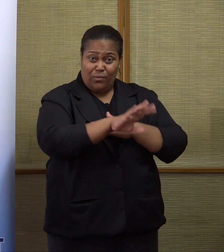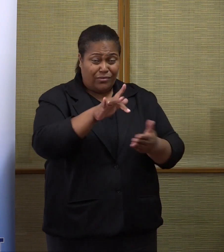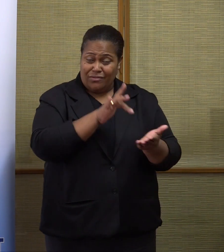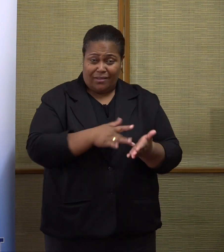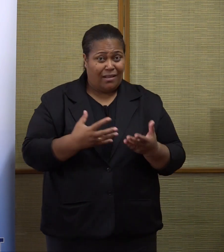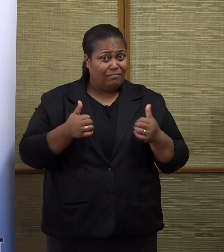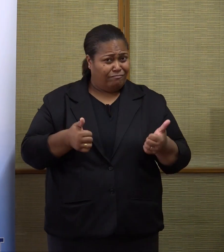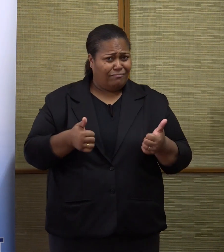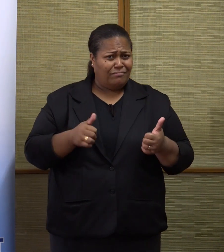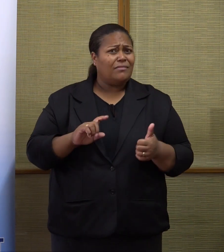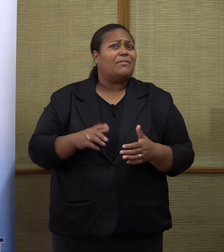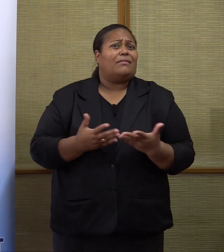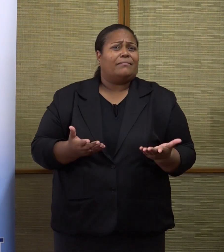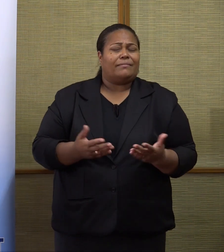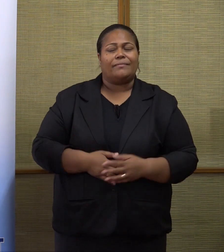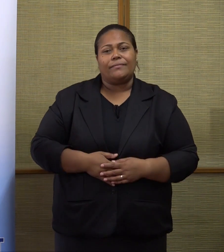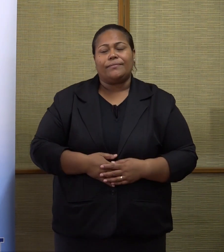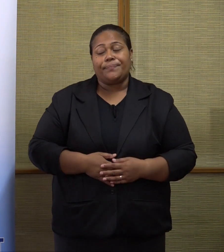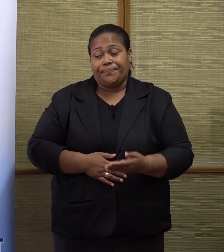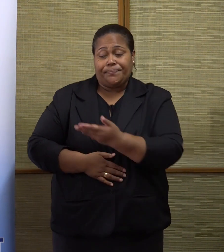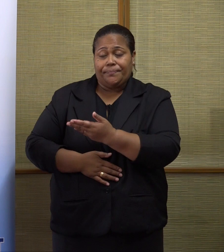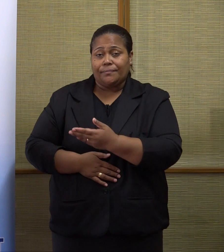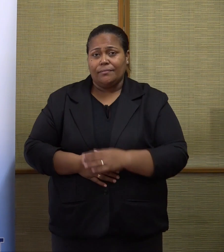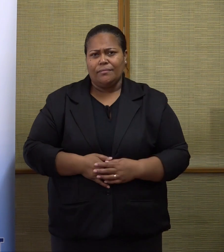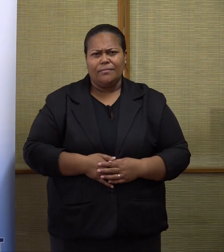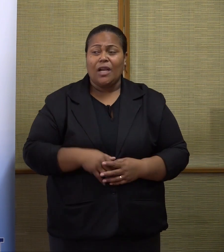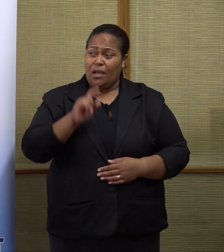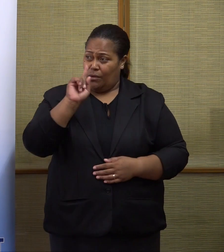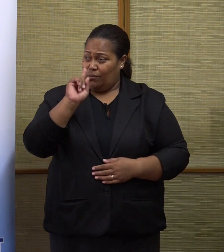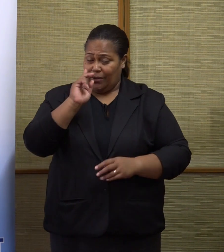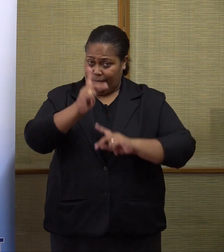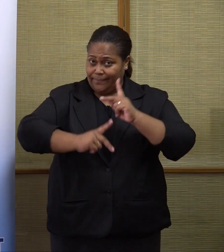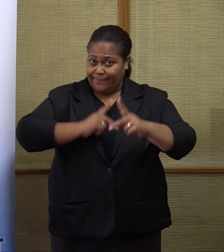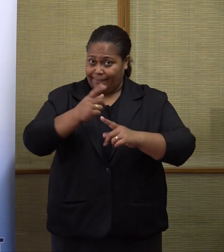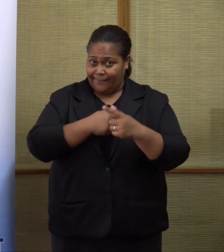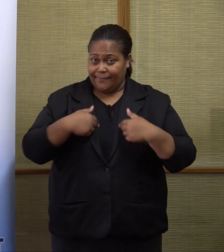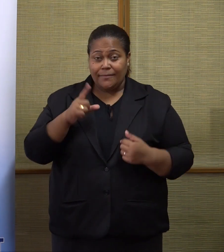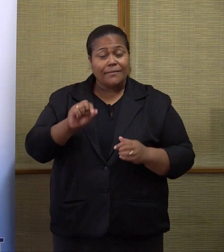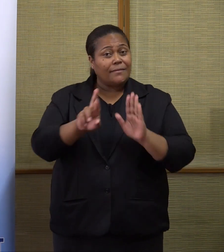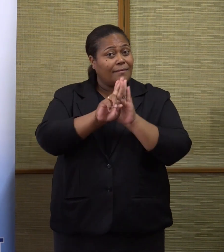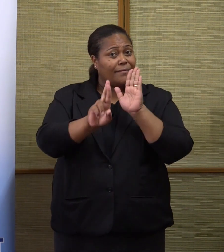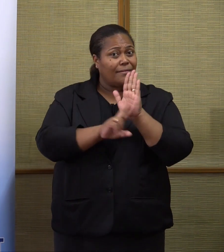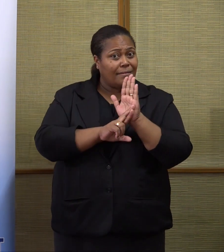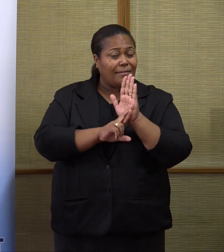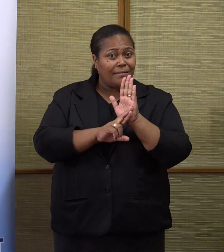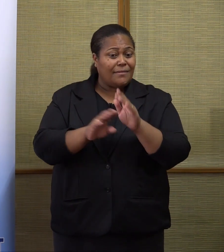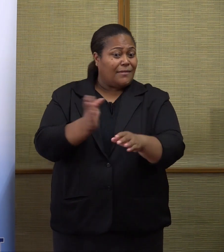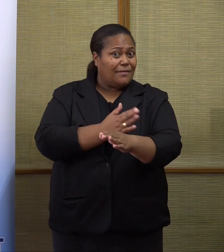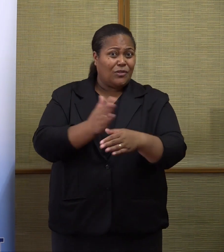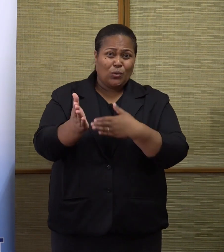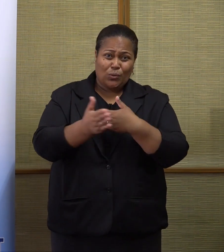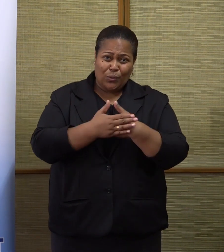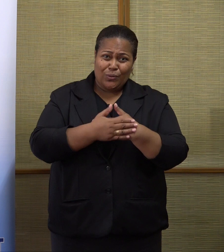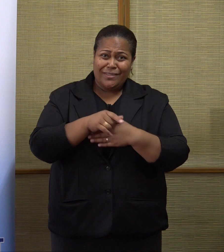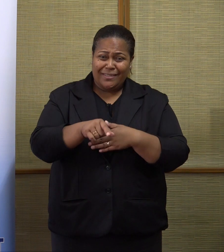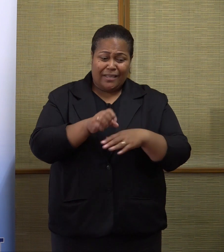resources? So one of the protocols that we do when we about to close the evacuation center is that